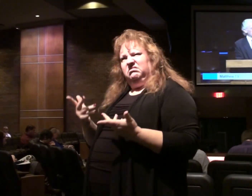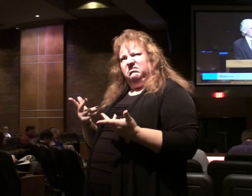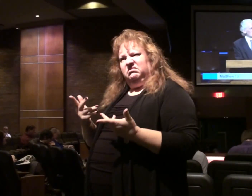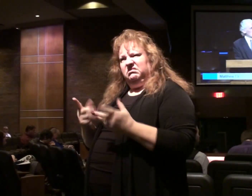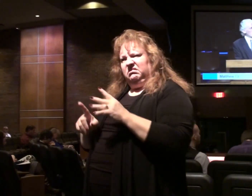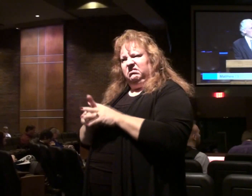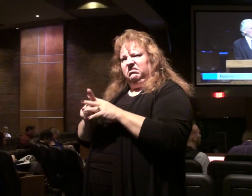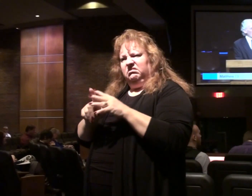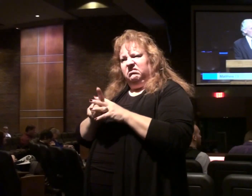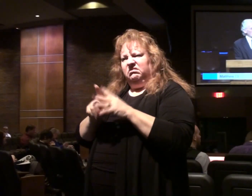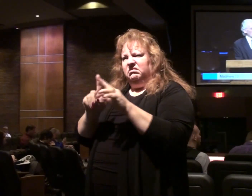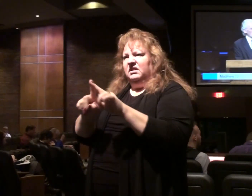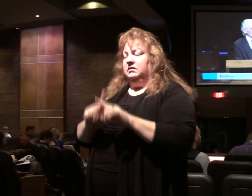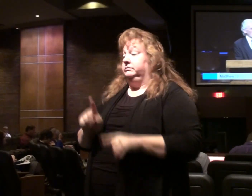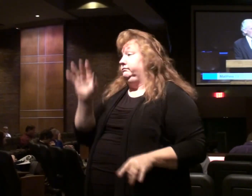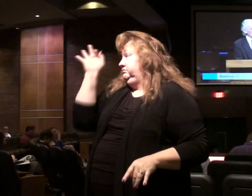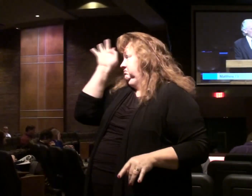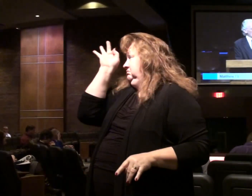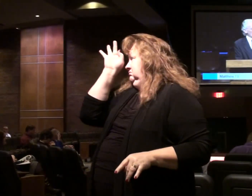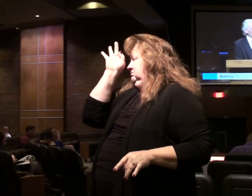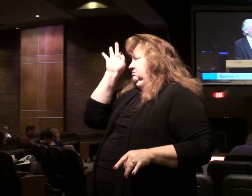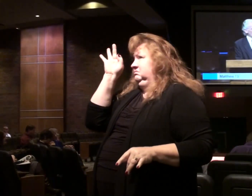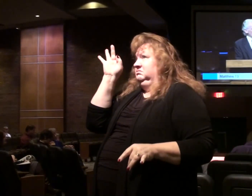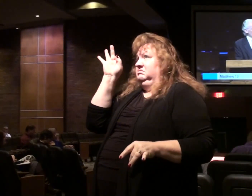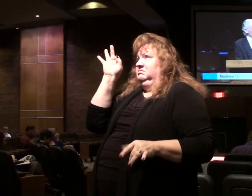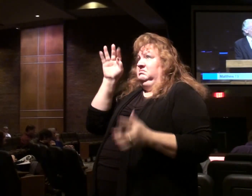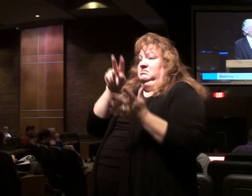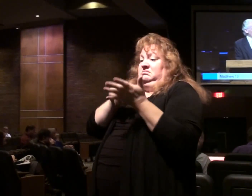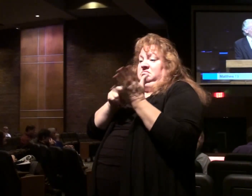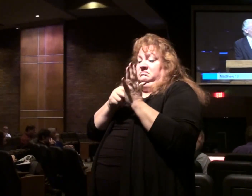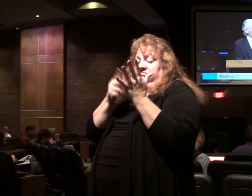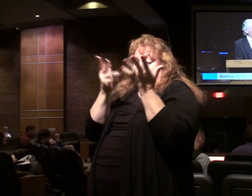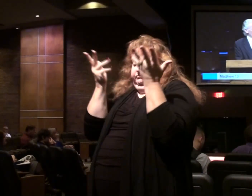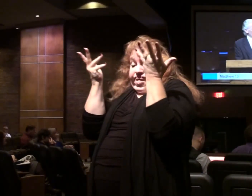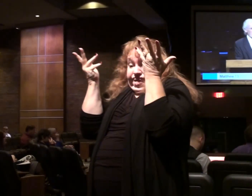crop. I don't know what that had to do with anything